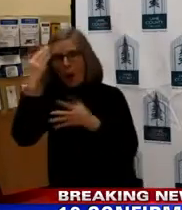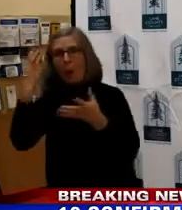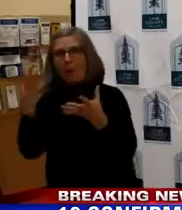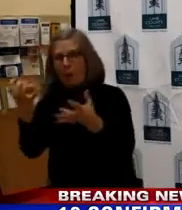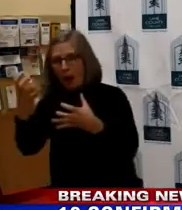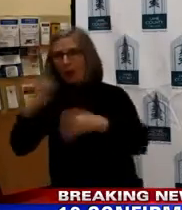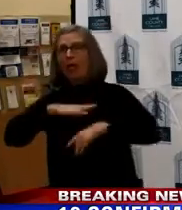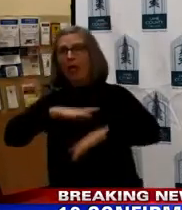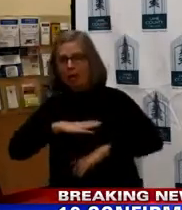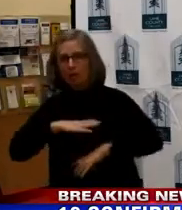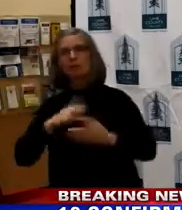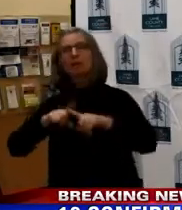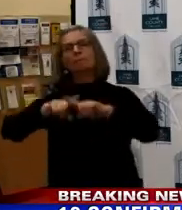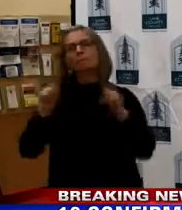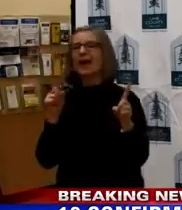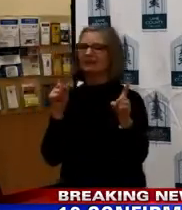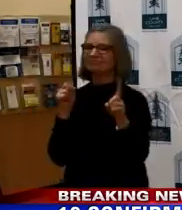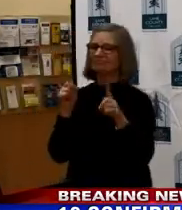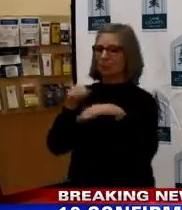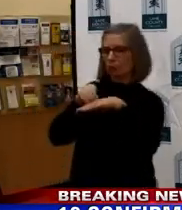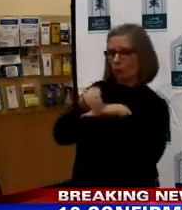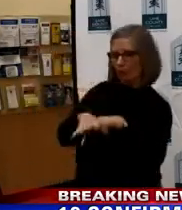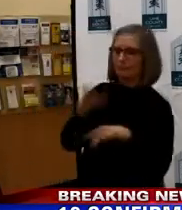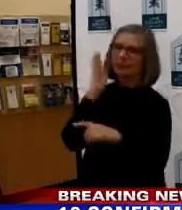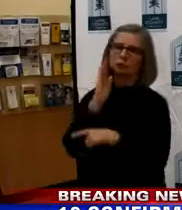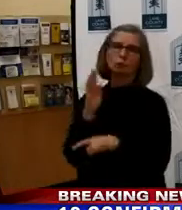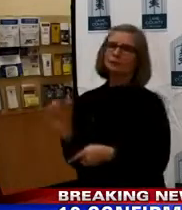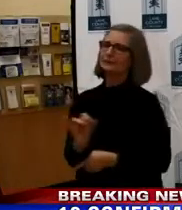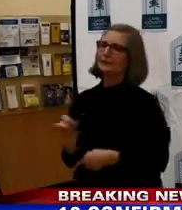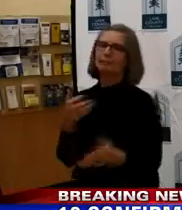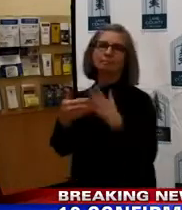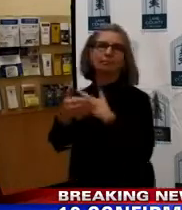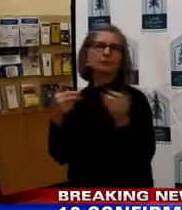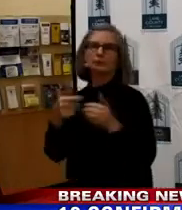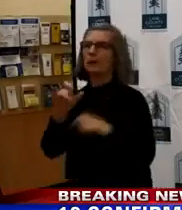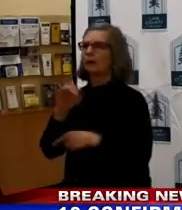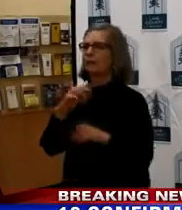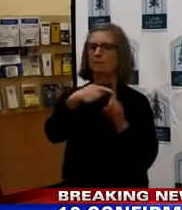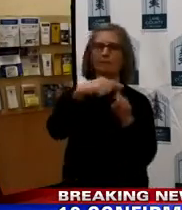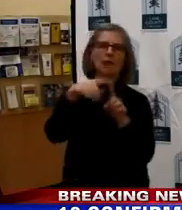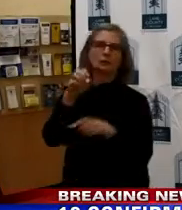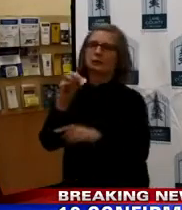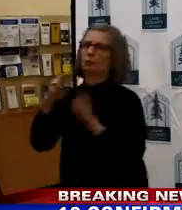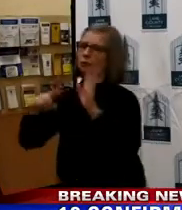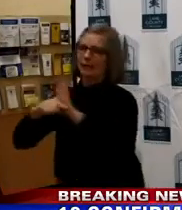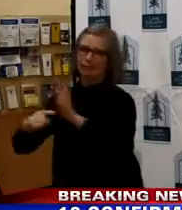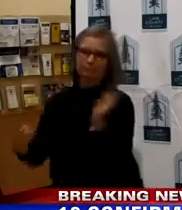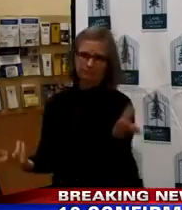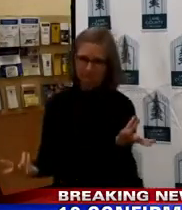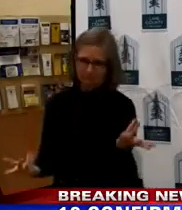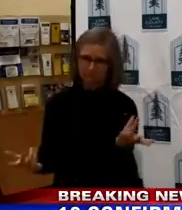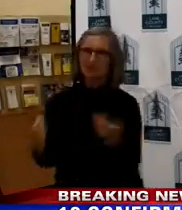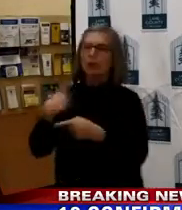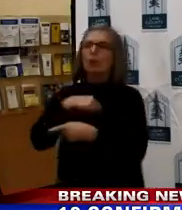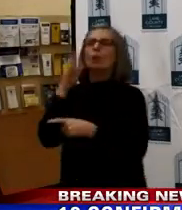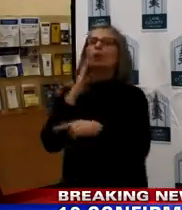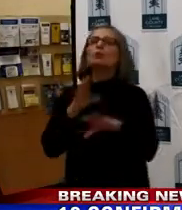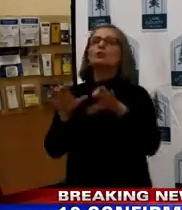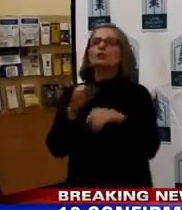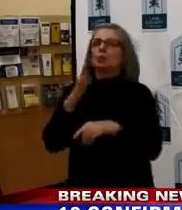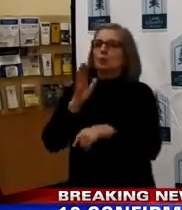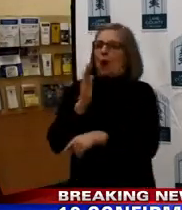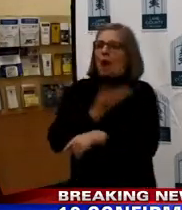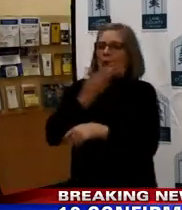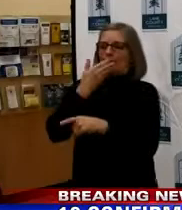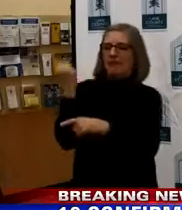So hopefully that elaborates a little bit on the testing situation. We're going to do our best to continually try to explain this, but I don't want people to believe that